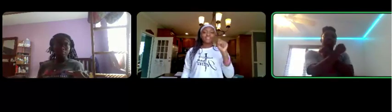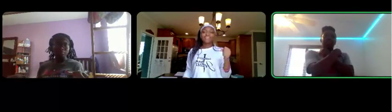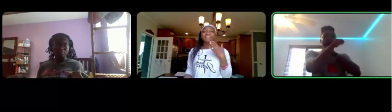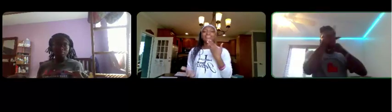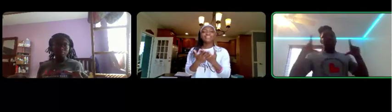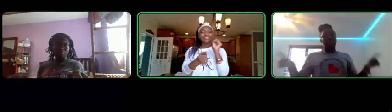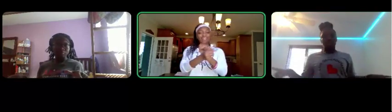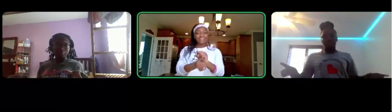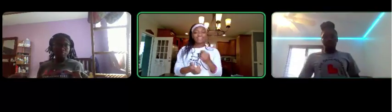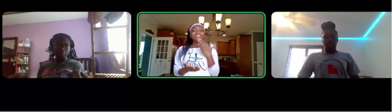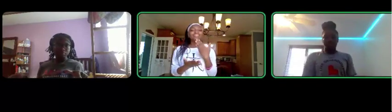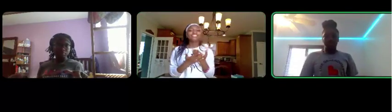Okay. Good job.